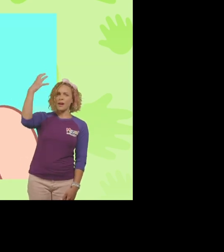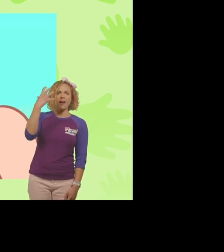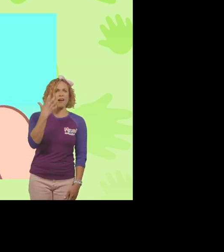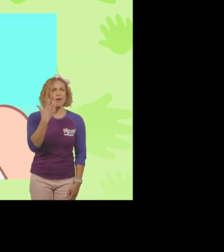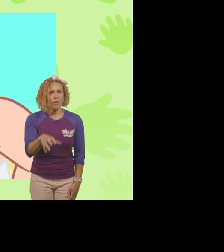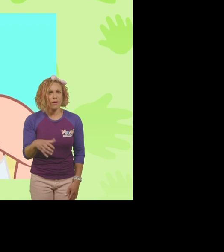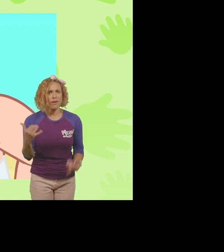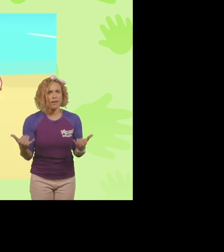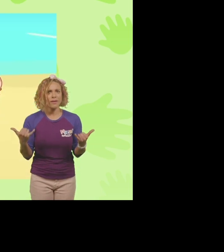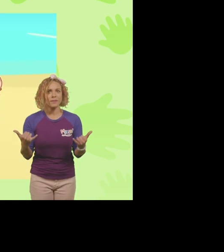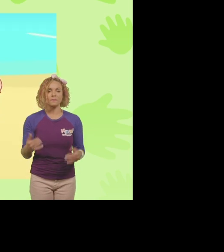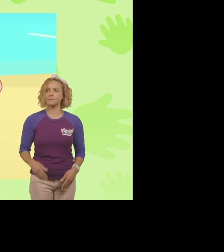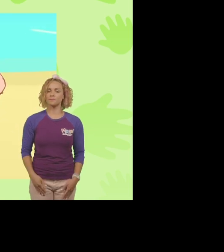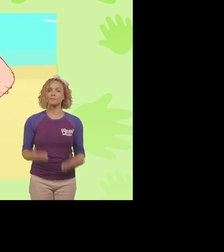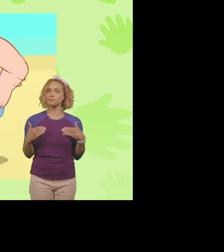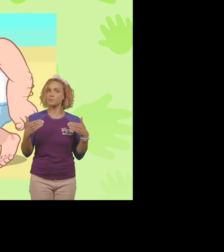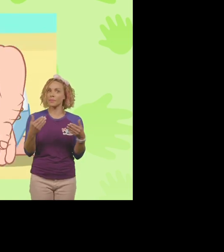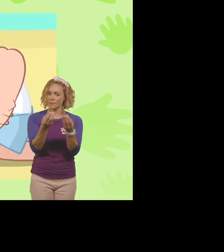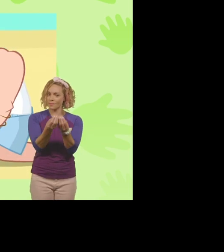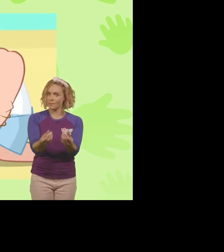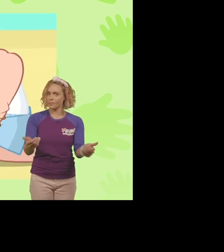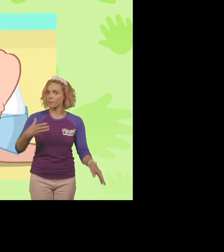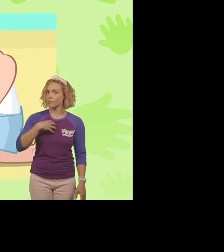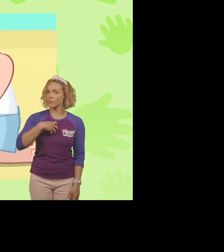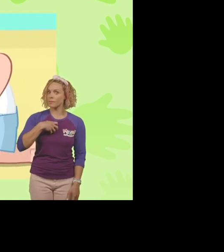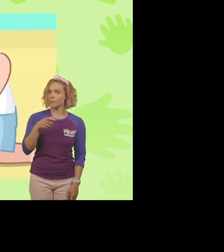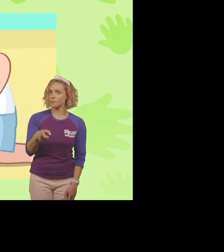hot today. Now, let's get Morphle out of there.